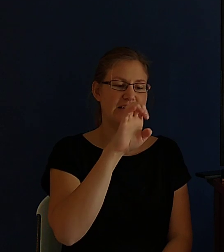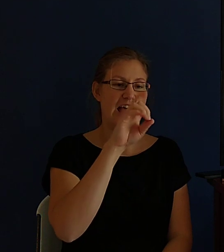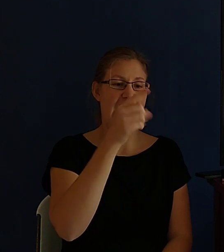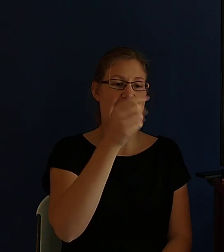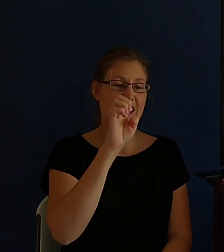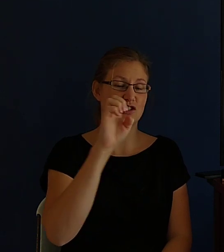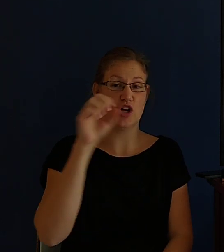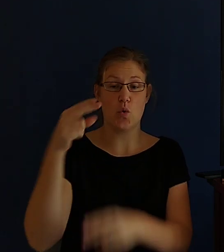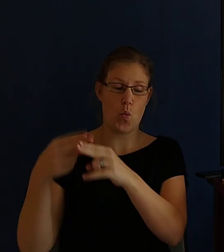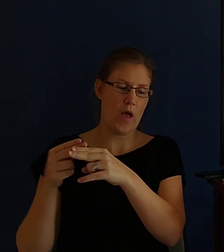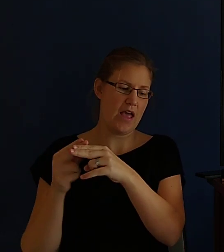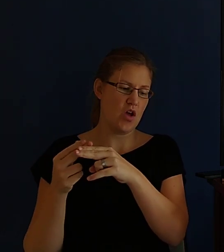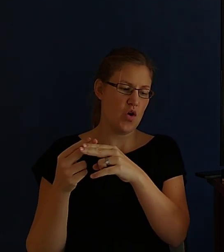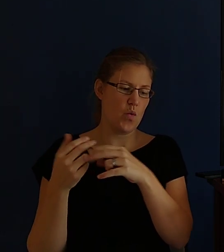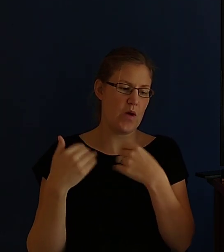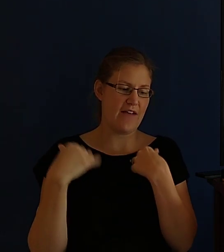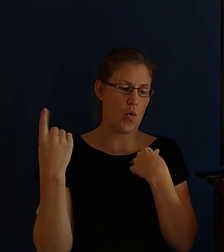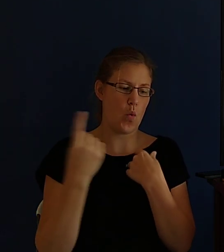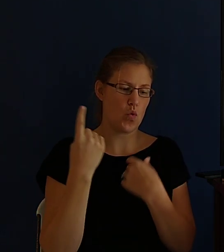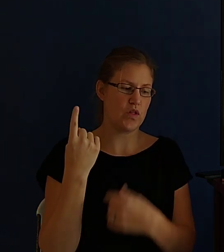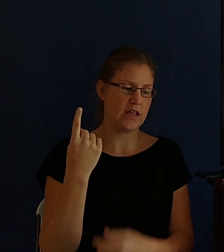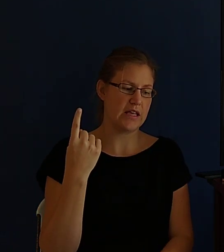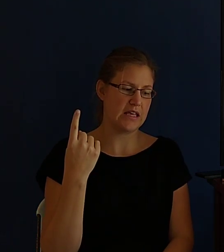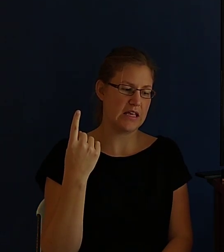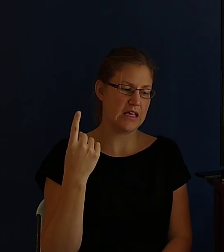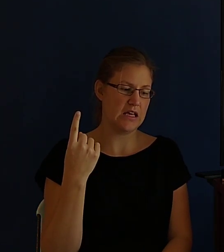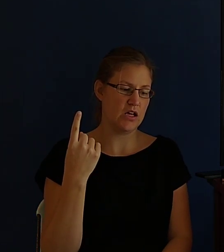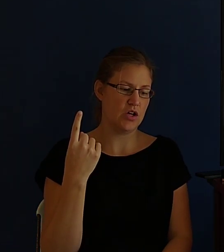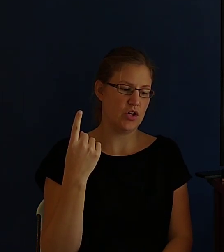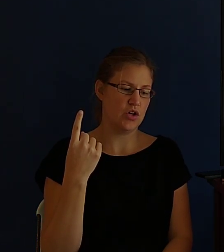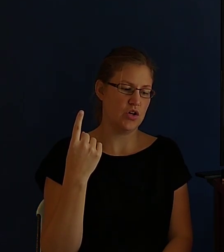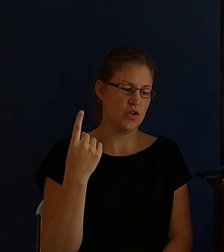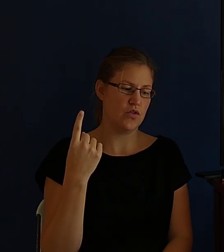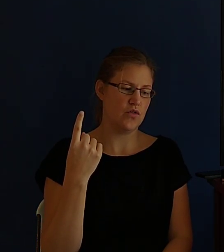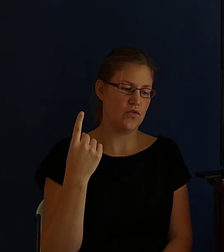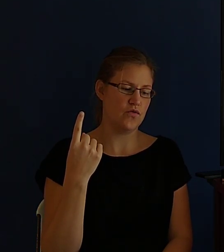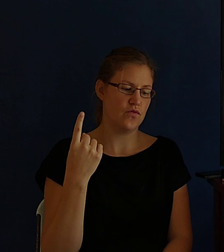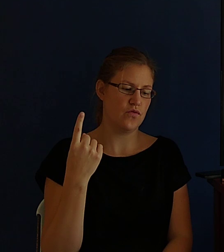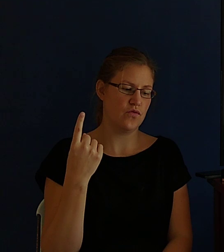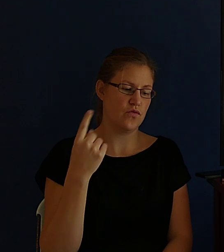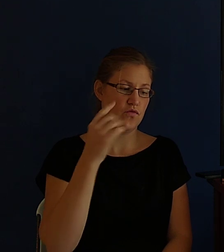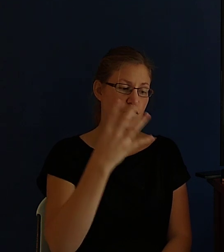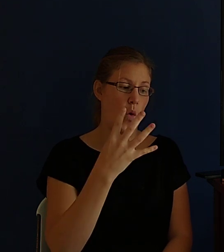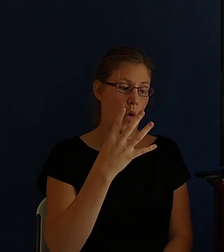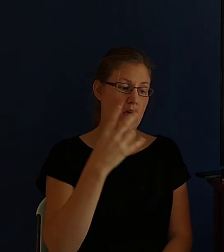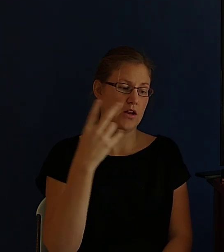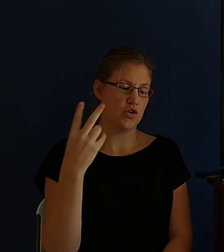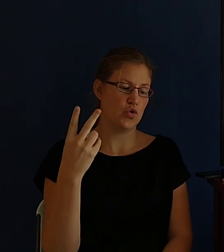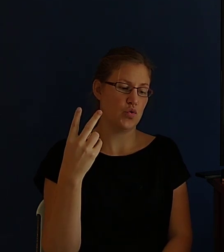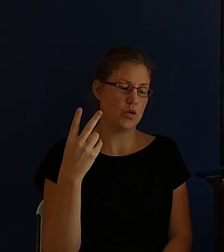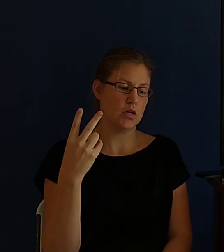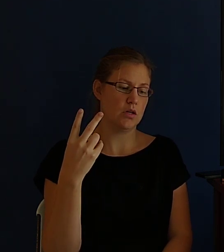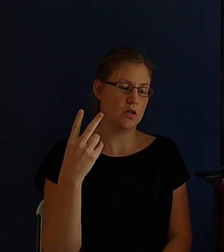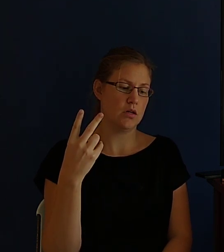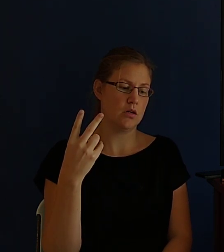the weight. We have only this vertex is left. So we have 4 and 2 with